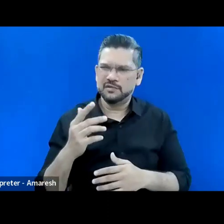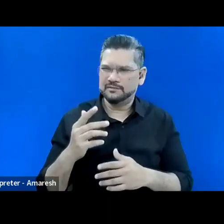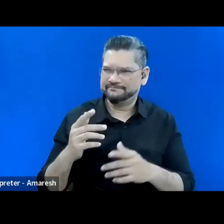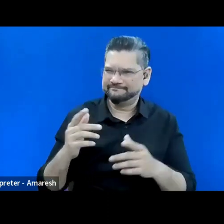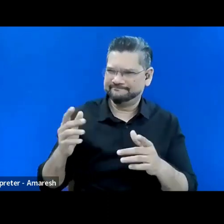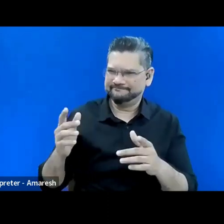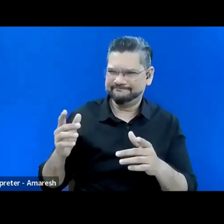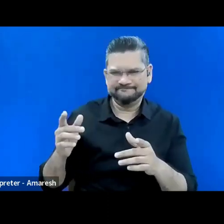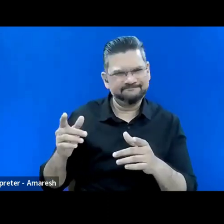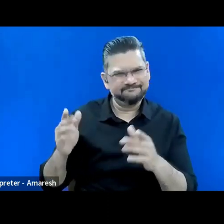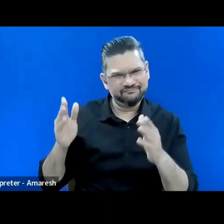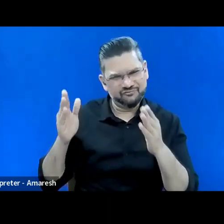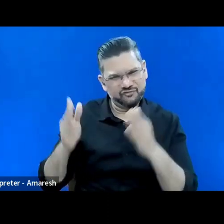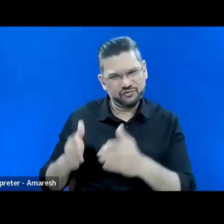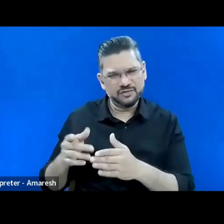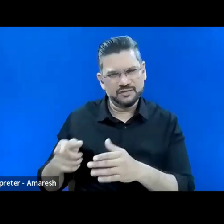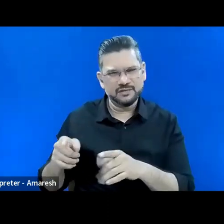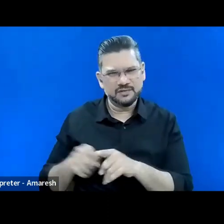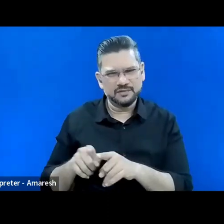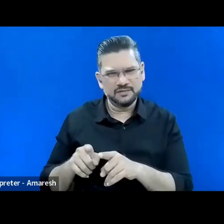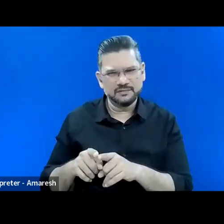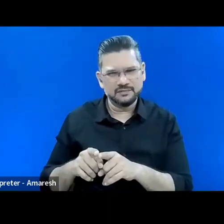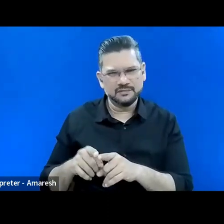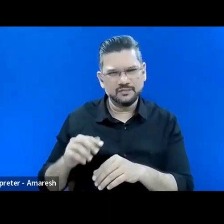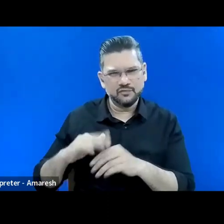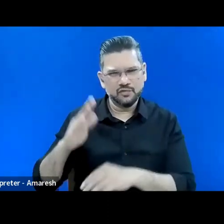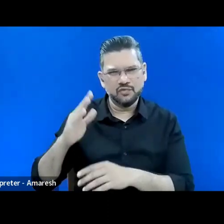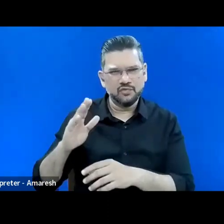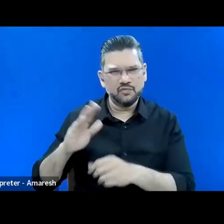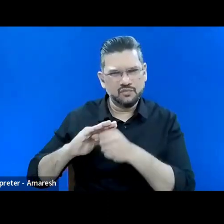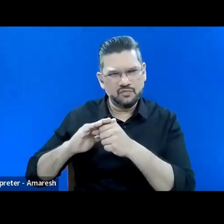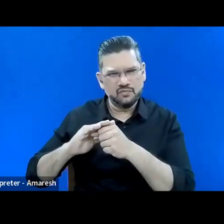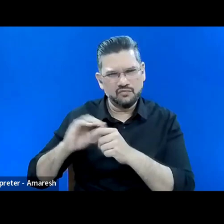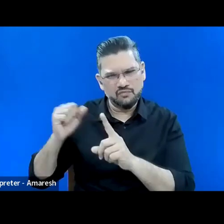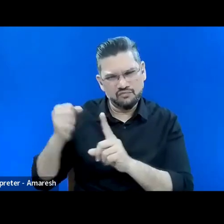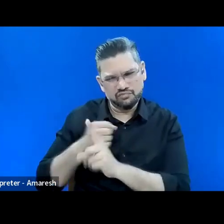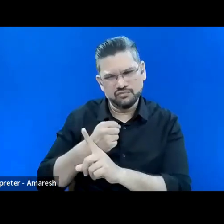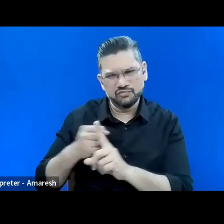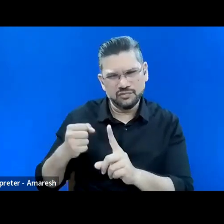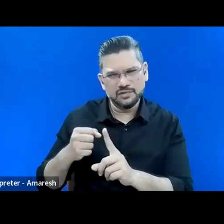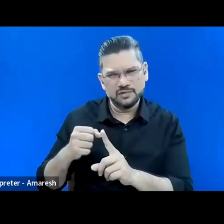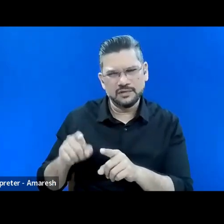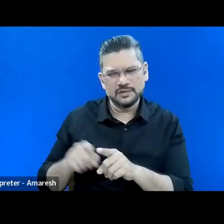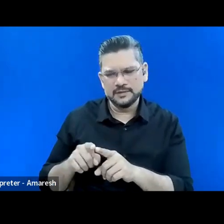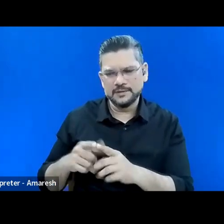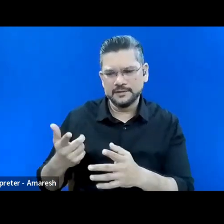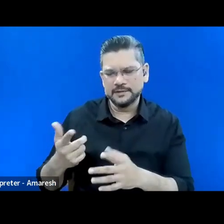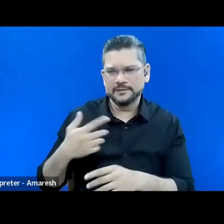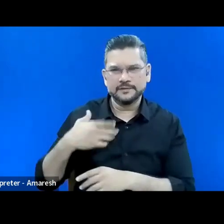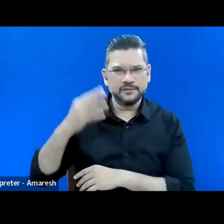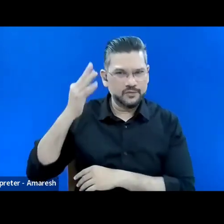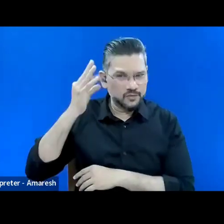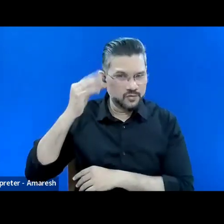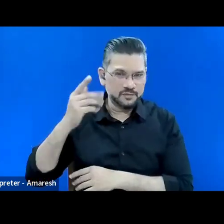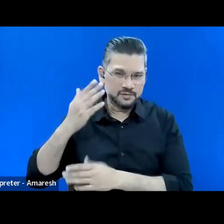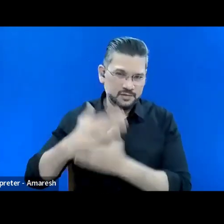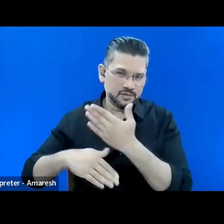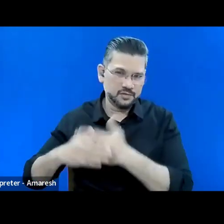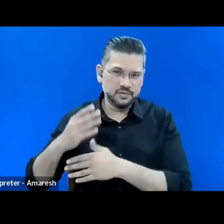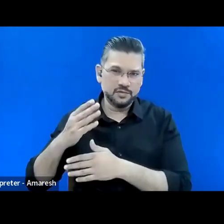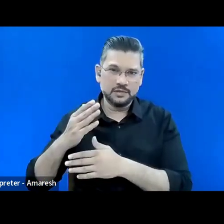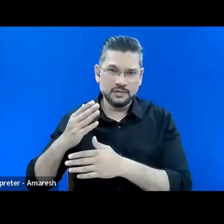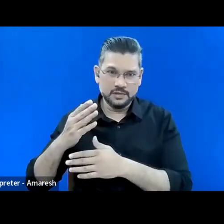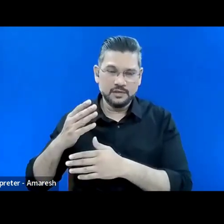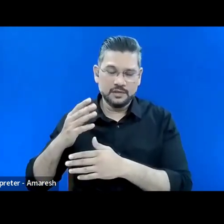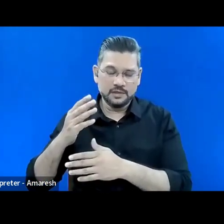covert abuse with regards to as a weapon in violence against women or women with psychosocial disabilities. There's a